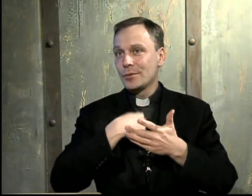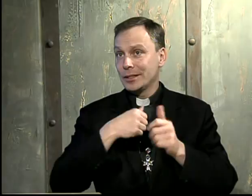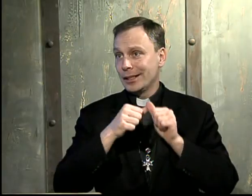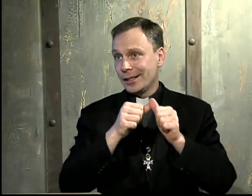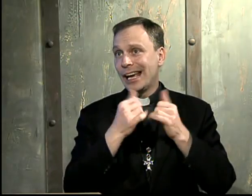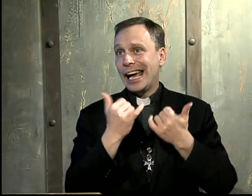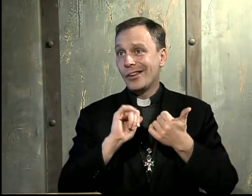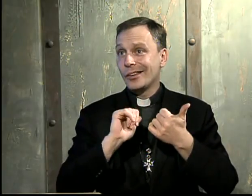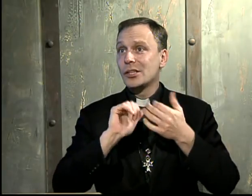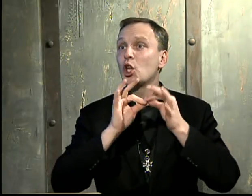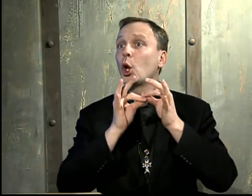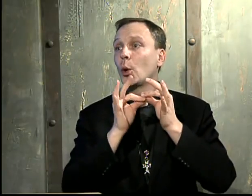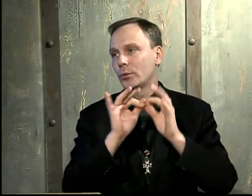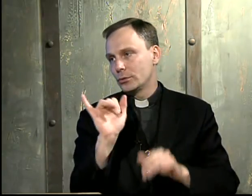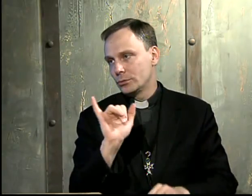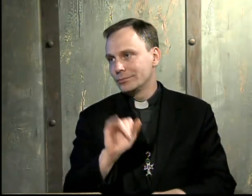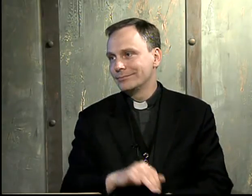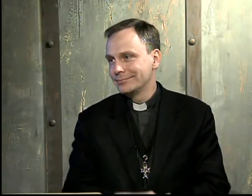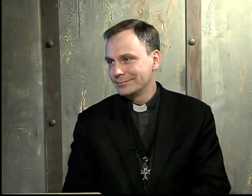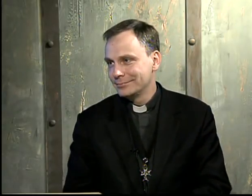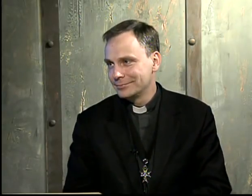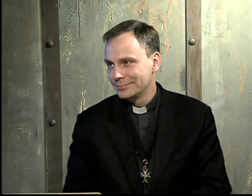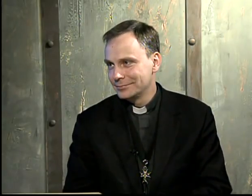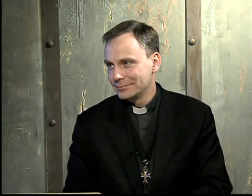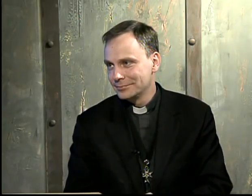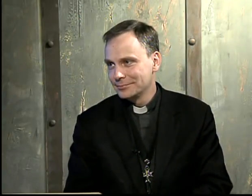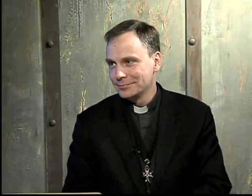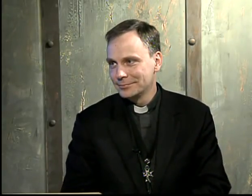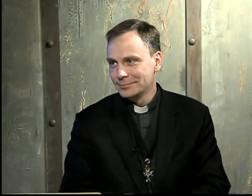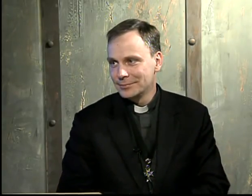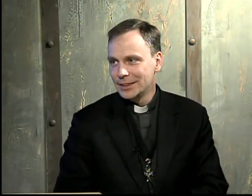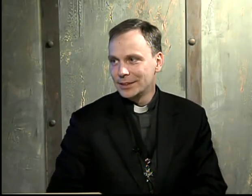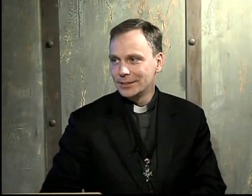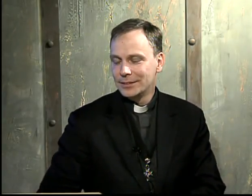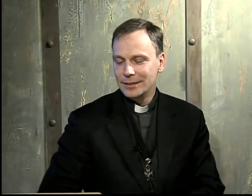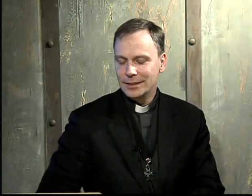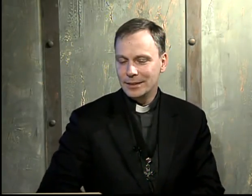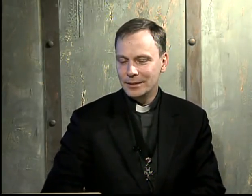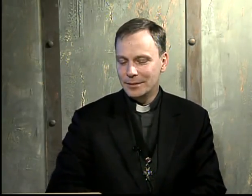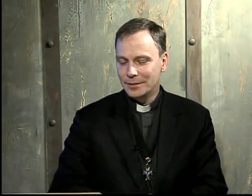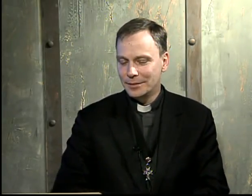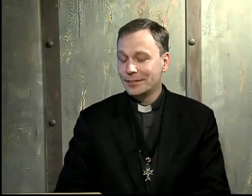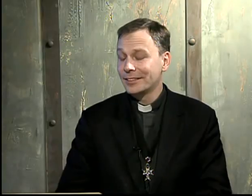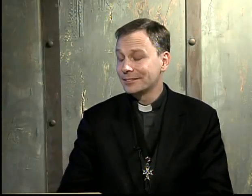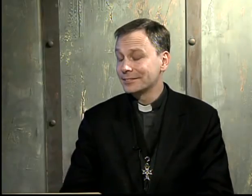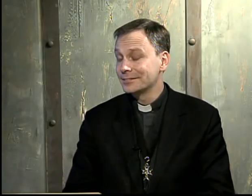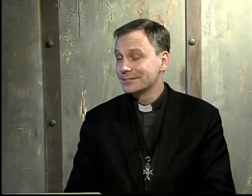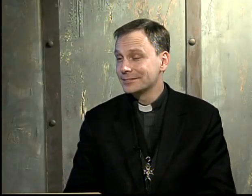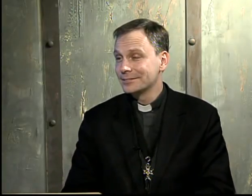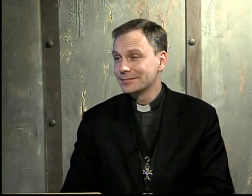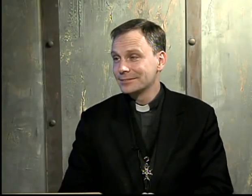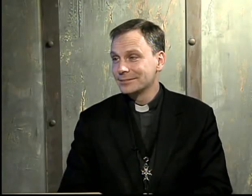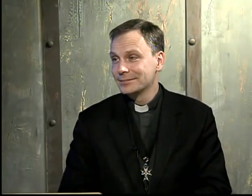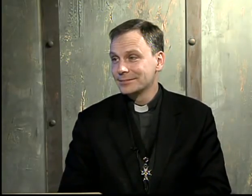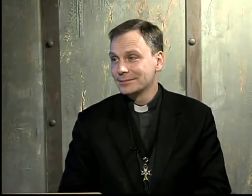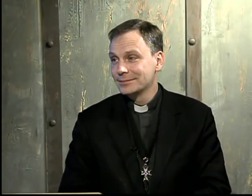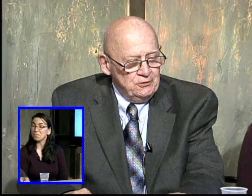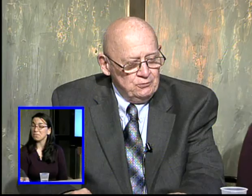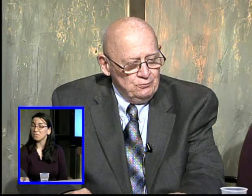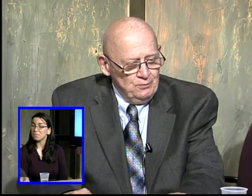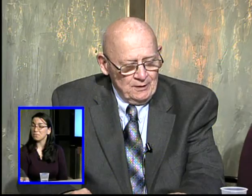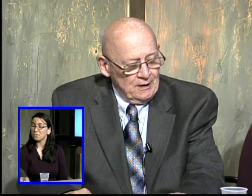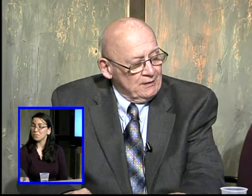many things and helped me to master my interpreting skills as well.